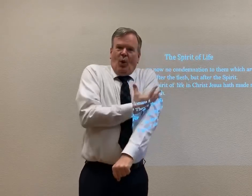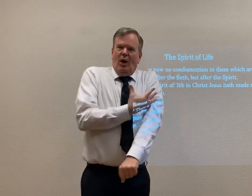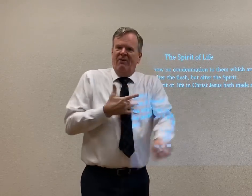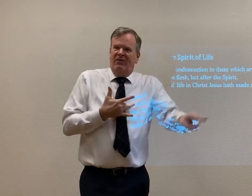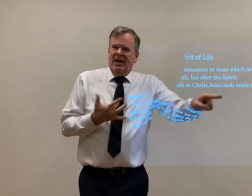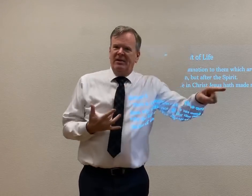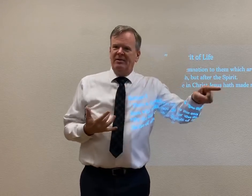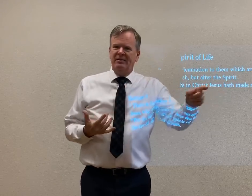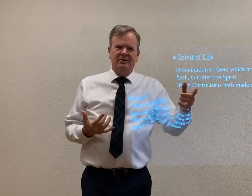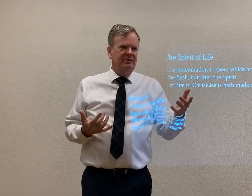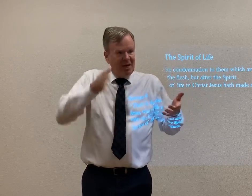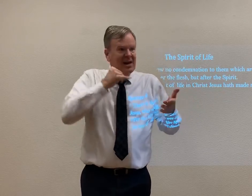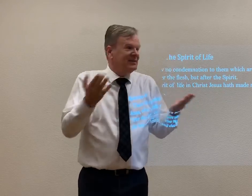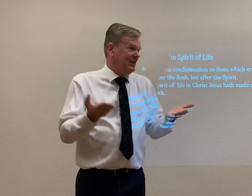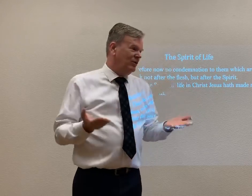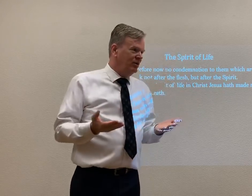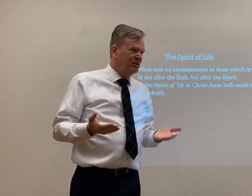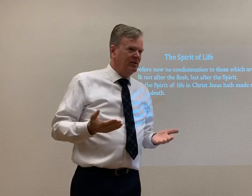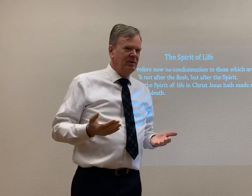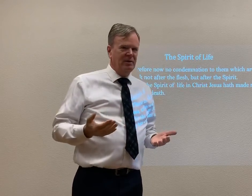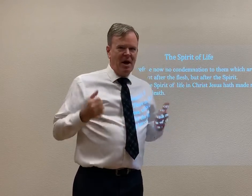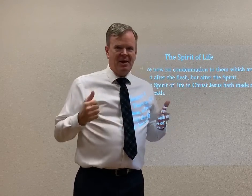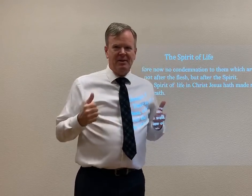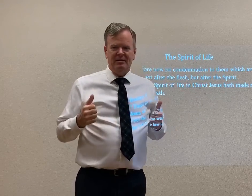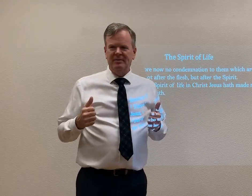So he says he feels it, yeah. Because God is here with us. Amen?